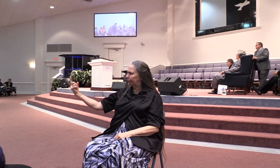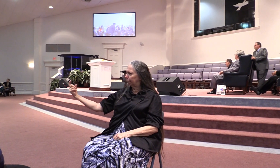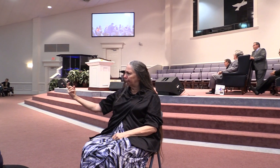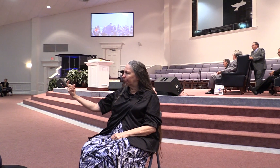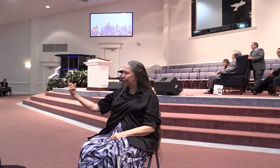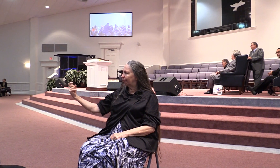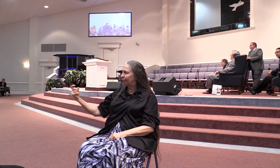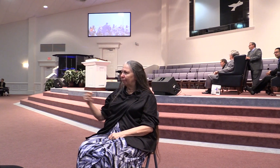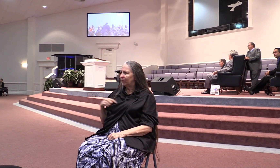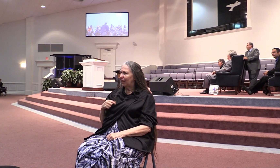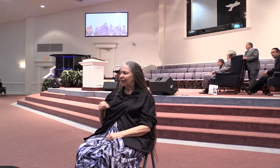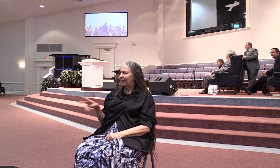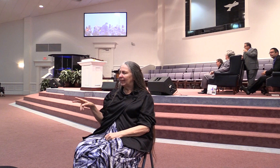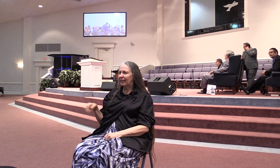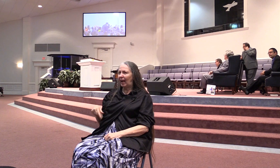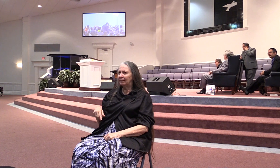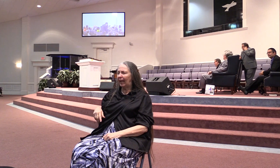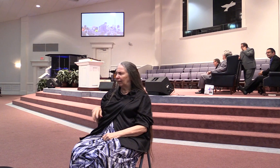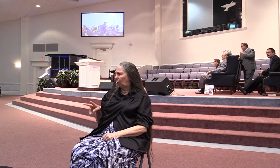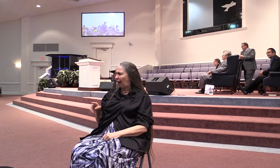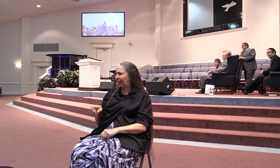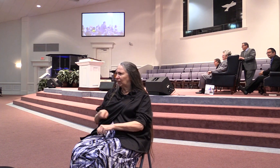All I can think is, I hope that's a long song.